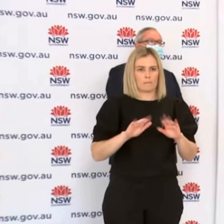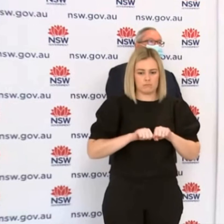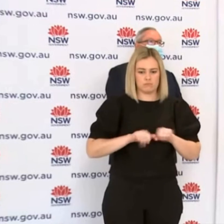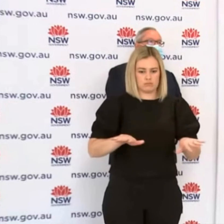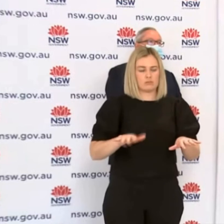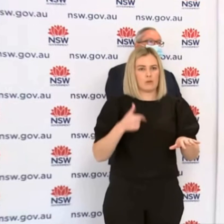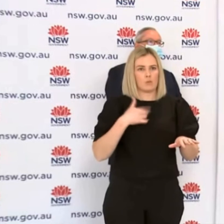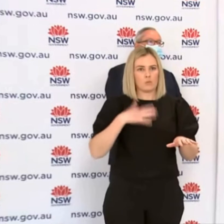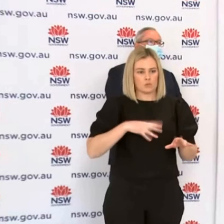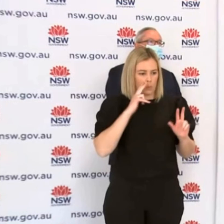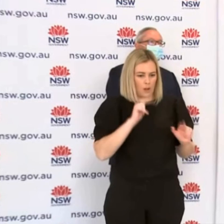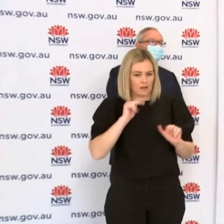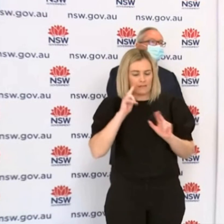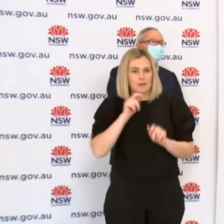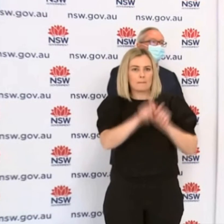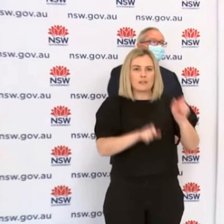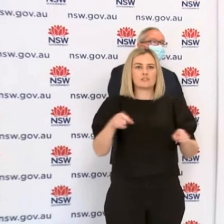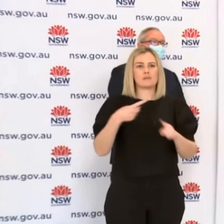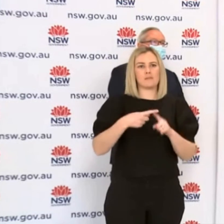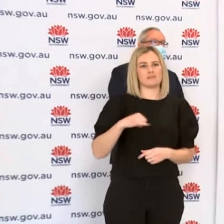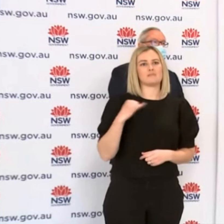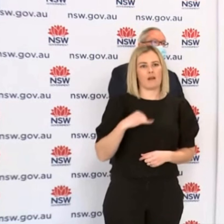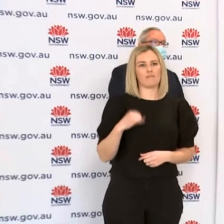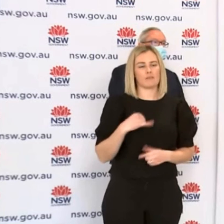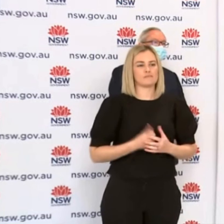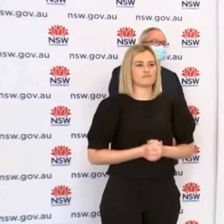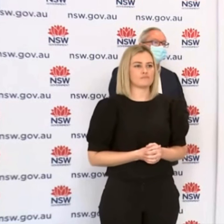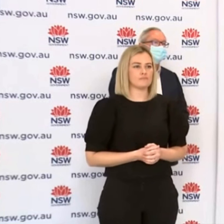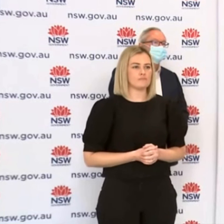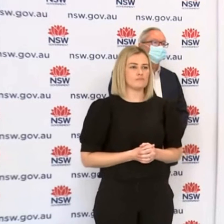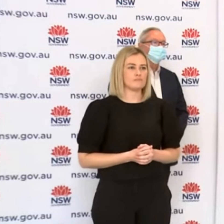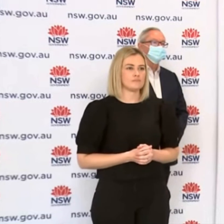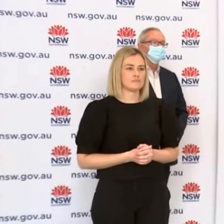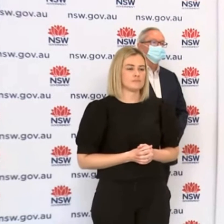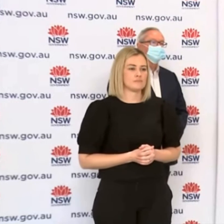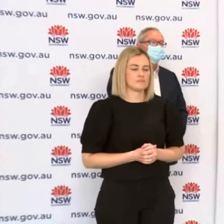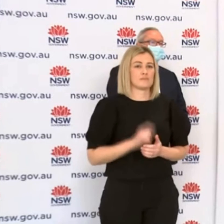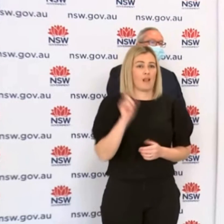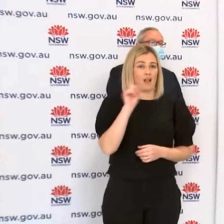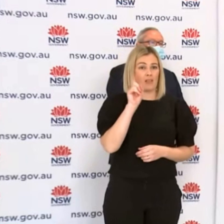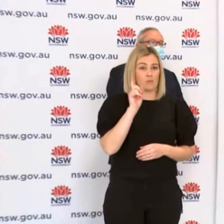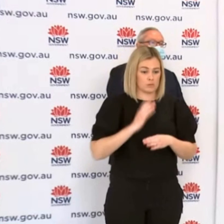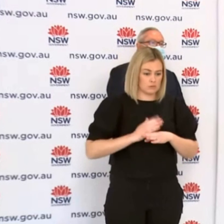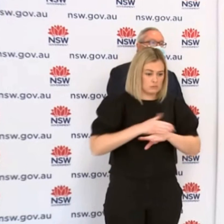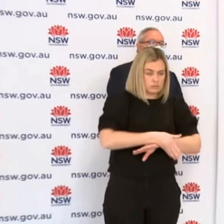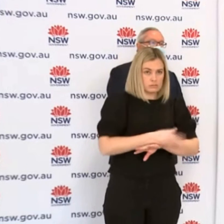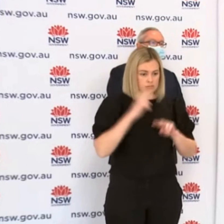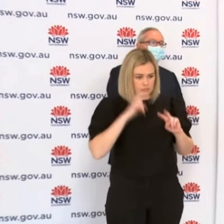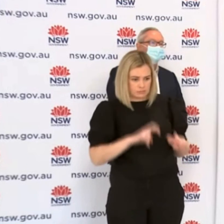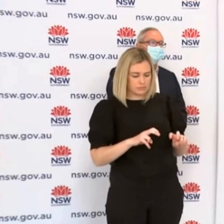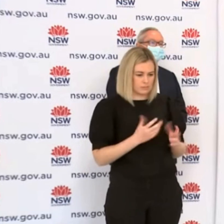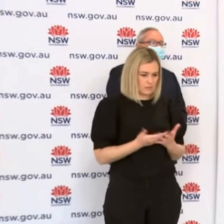protect patients and staff members. So there's a range of measures that are take place when we have